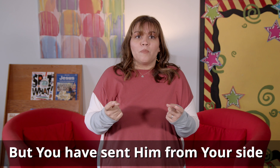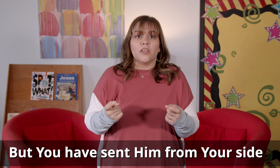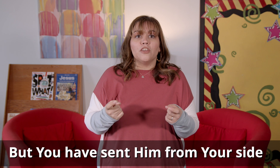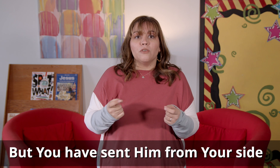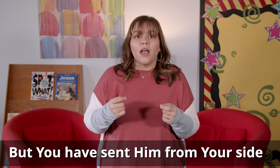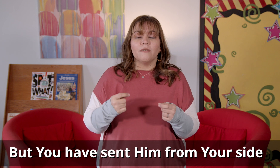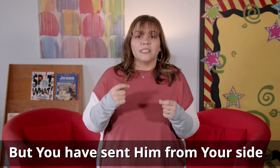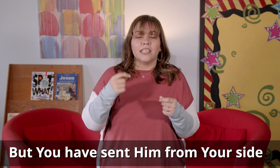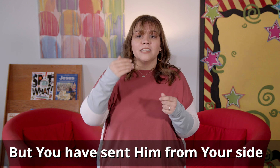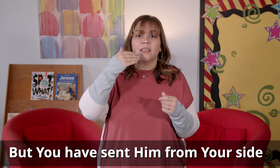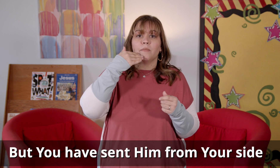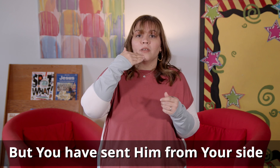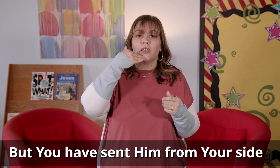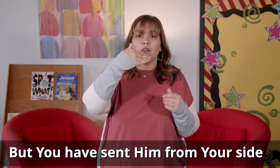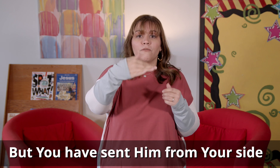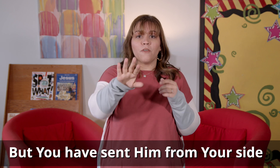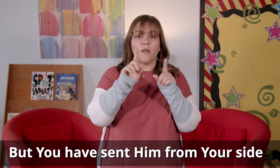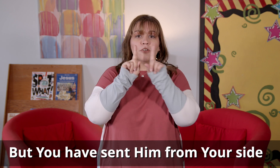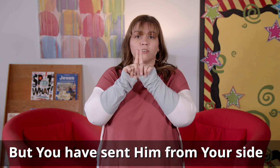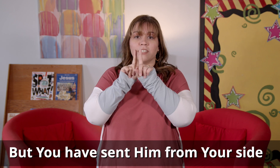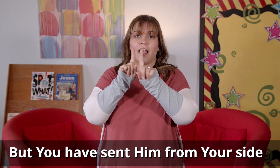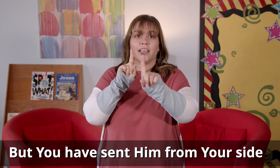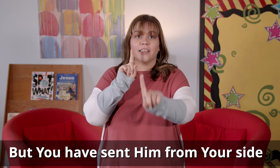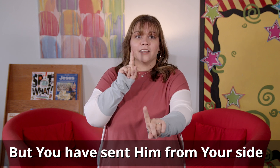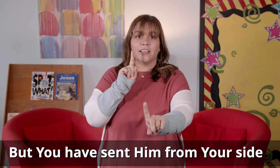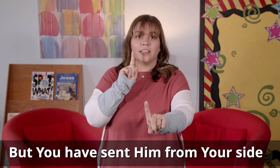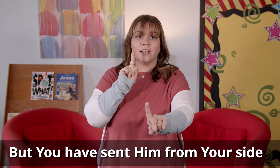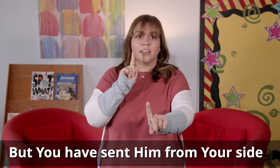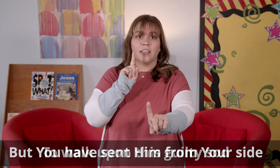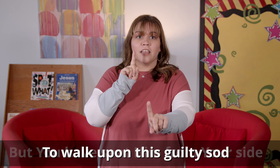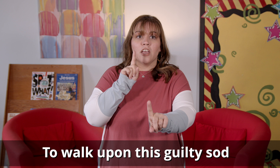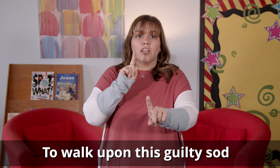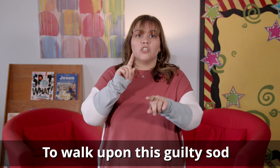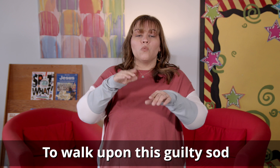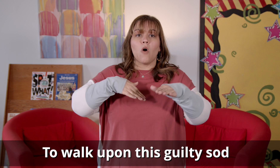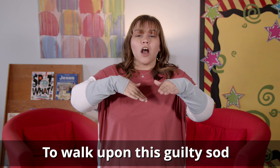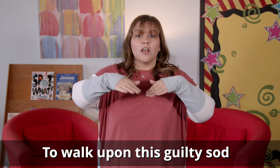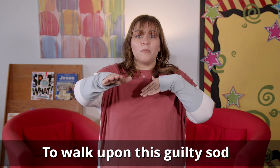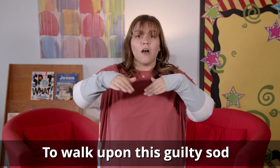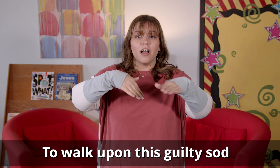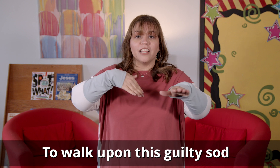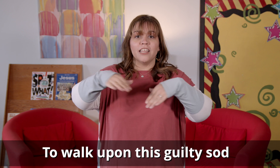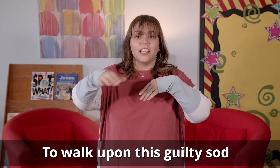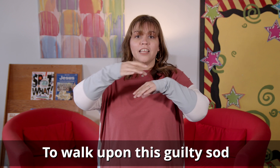but you have sent him from your side. To walk upon